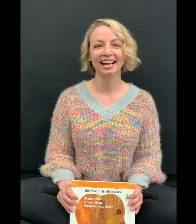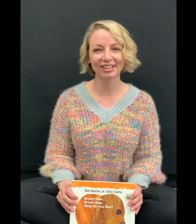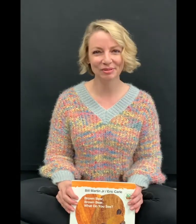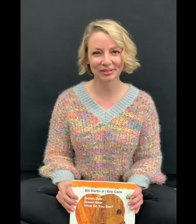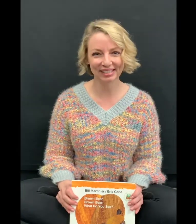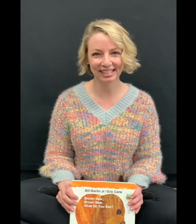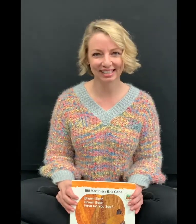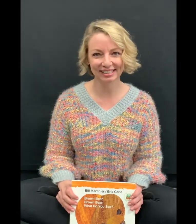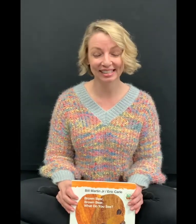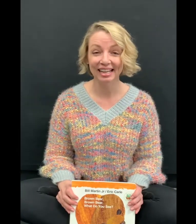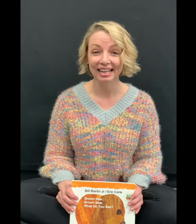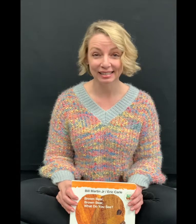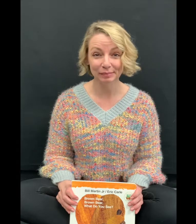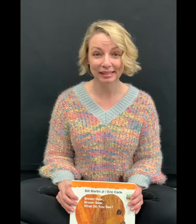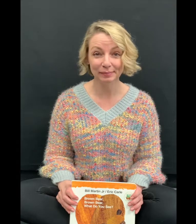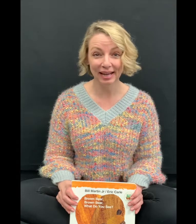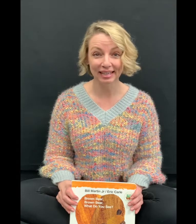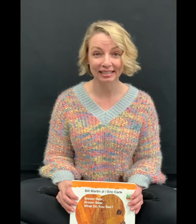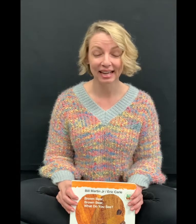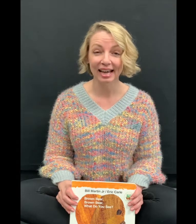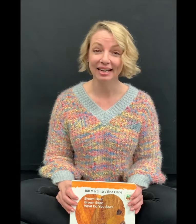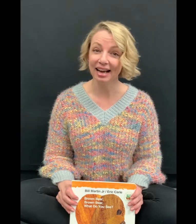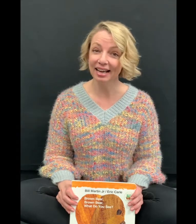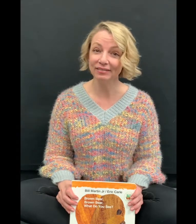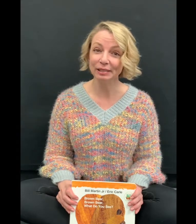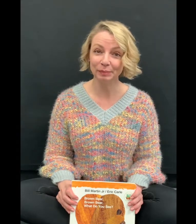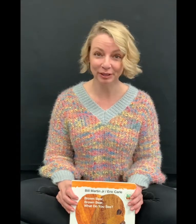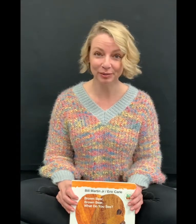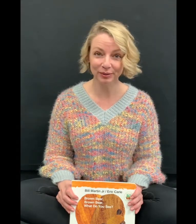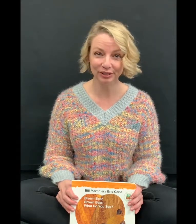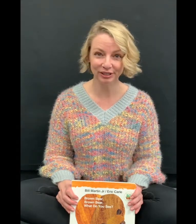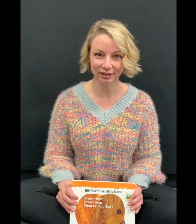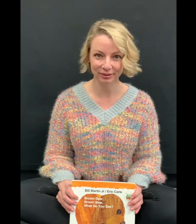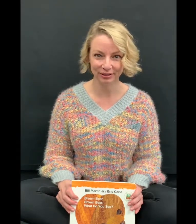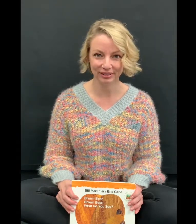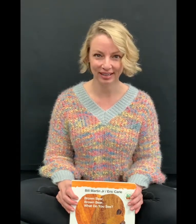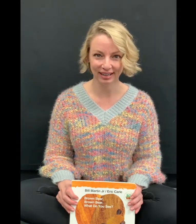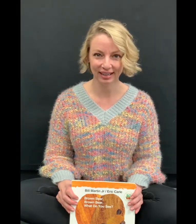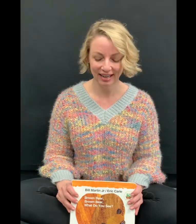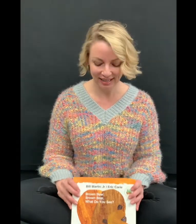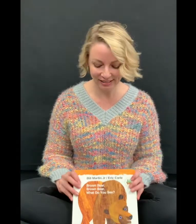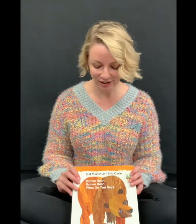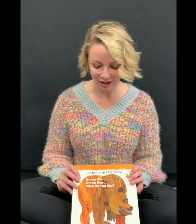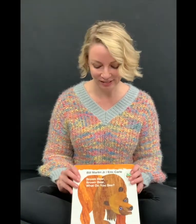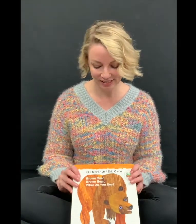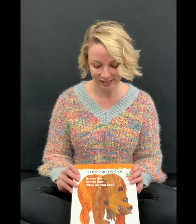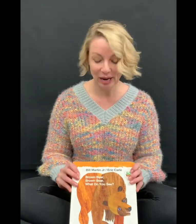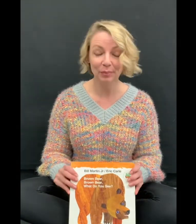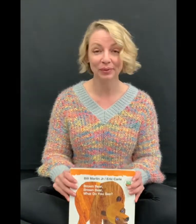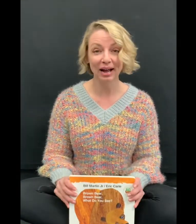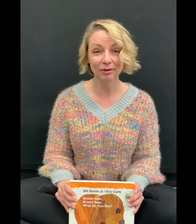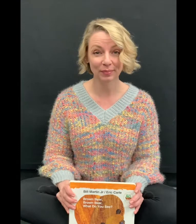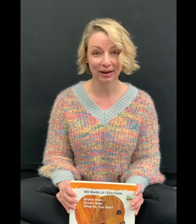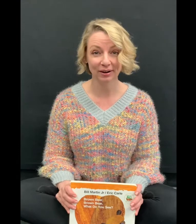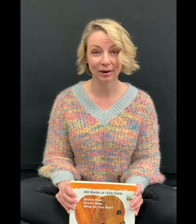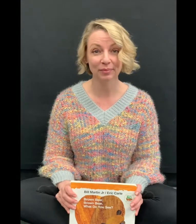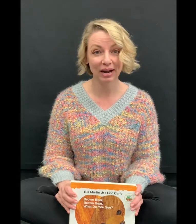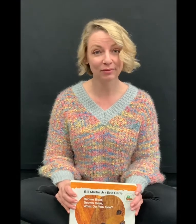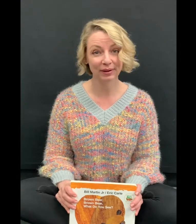Hello, music kids. It's Miss Meaghan, and I have a special book to share with you today. It's called Brown Bear,